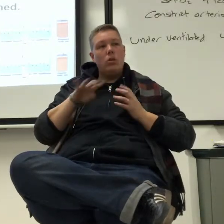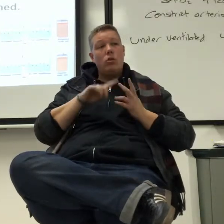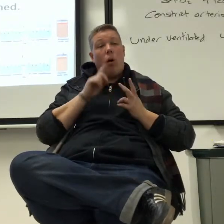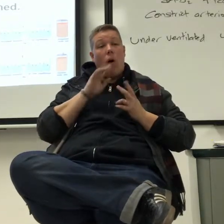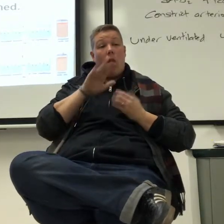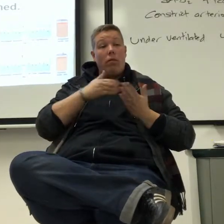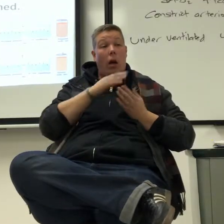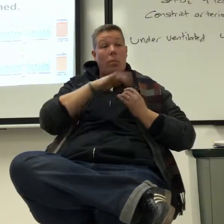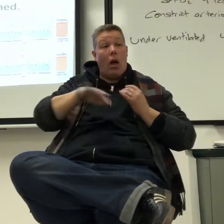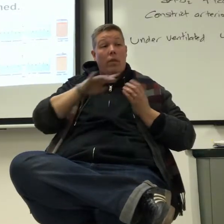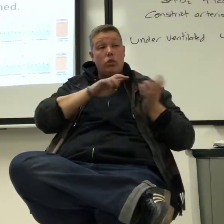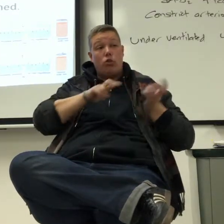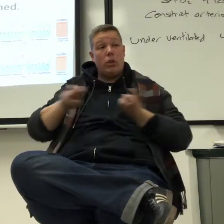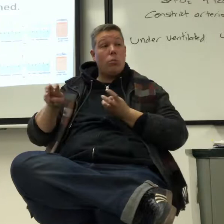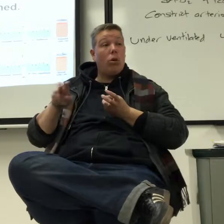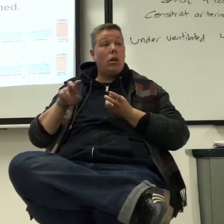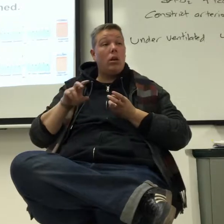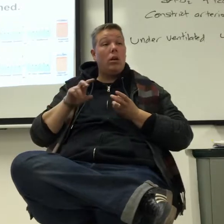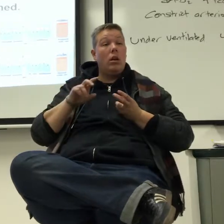is a sum of